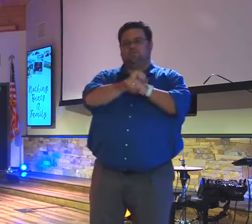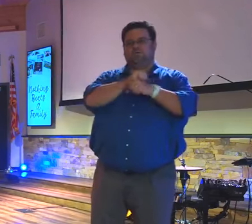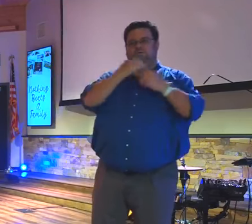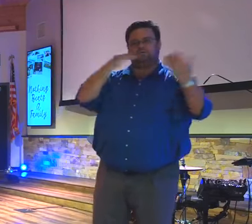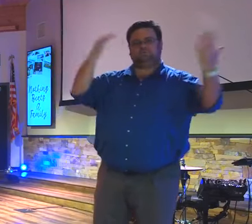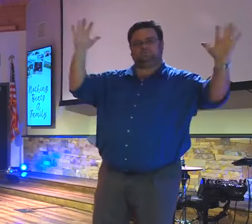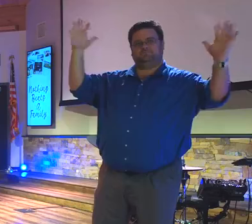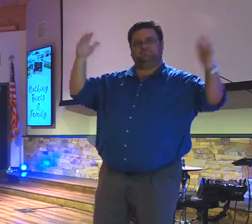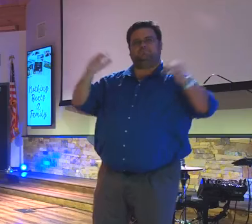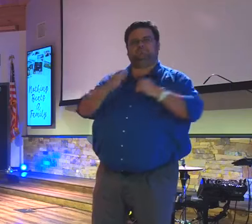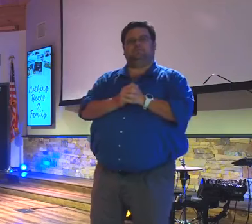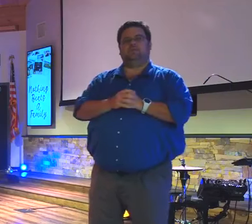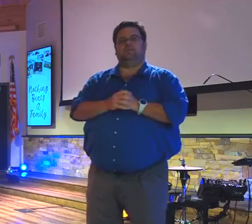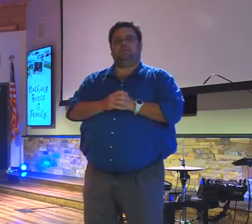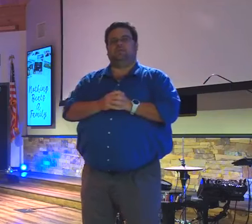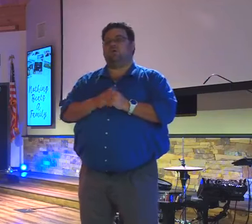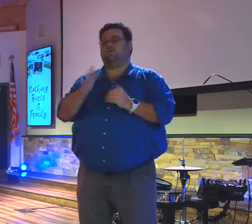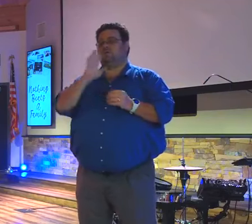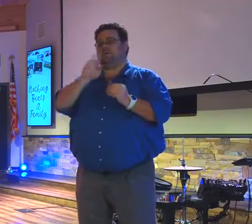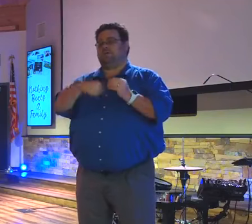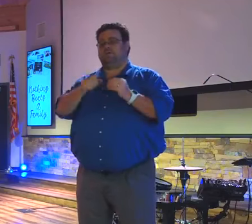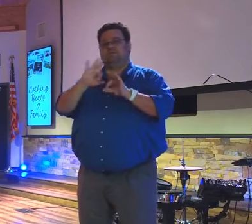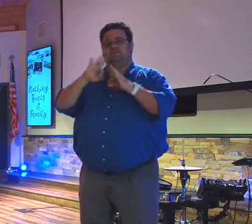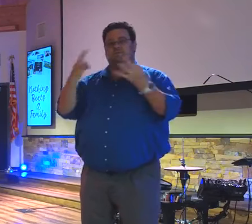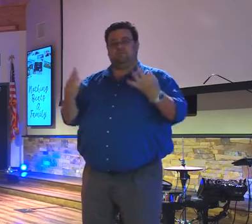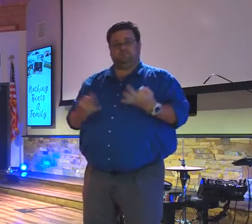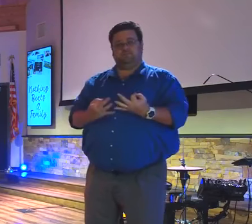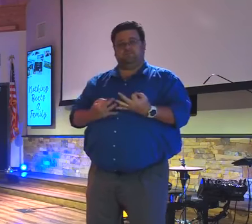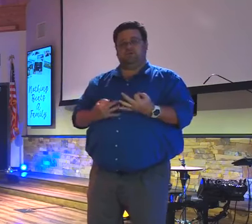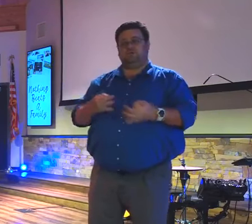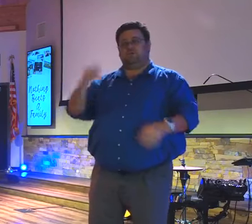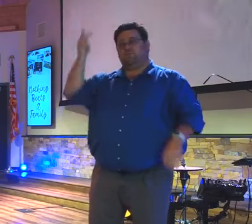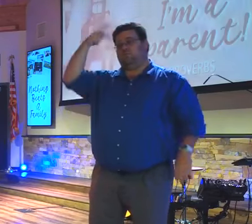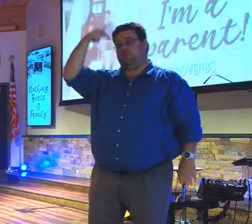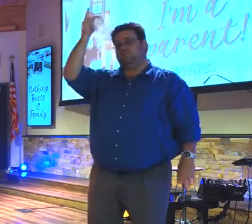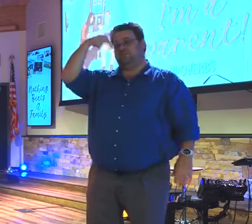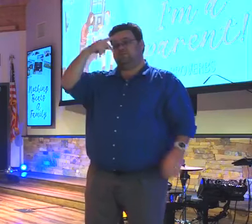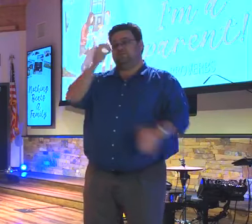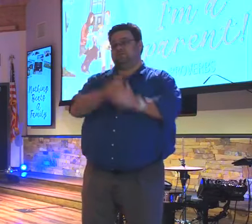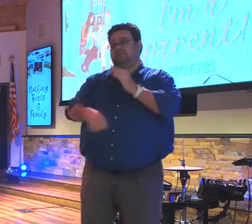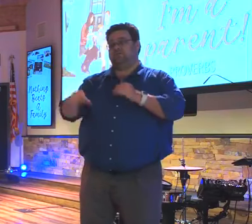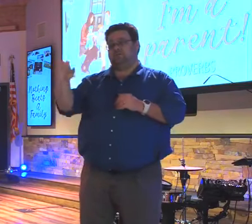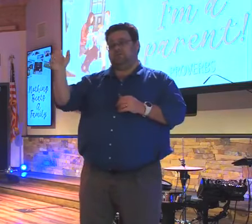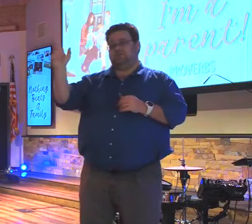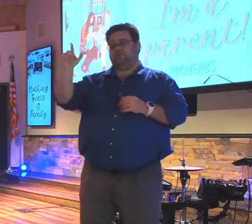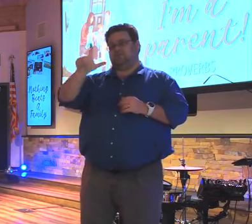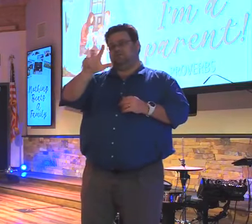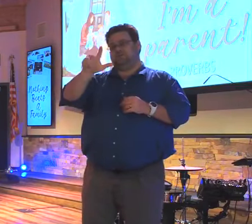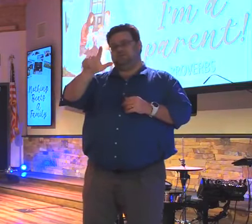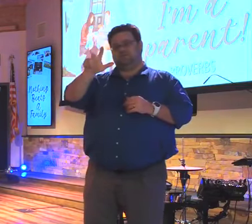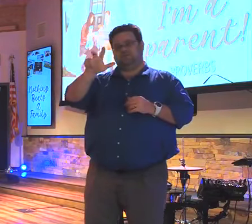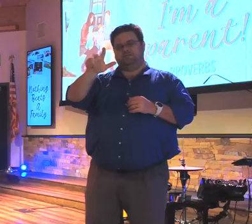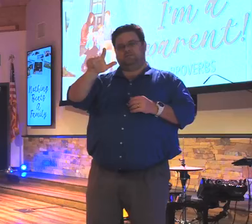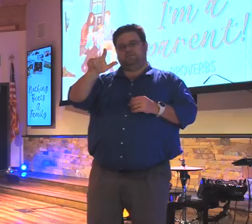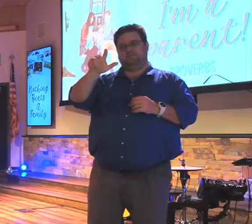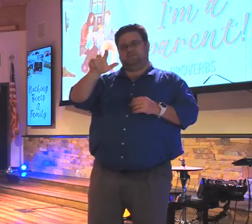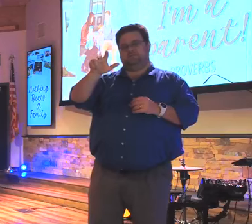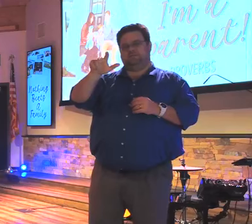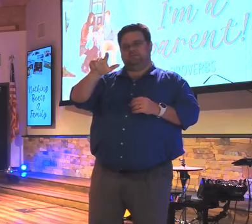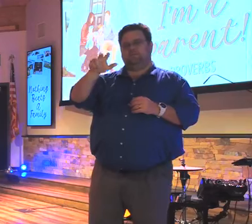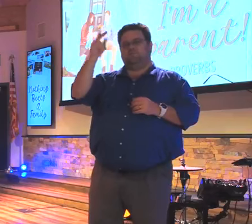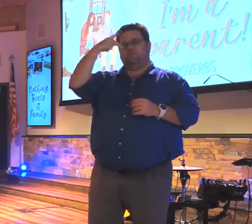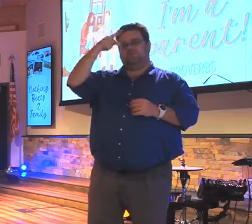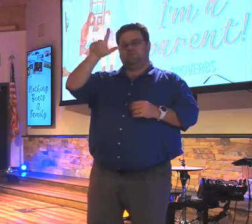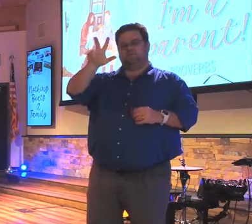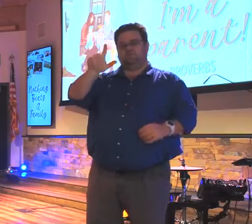We're going to continue our series on the family. So I want you to go to Proverbs chapter number 10. Actually, 23. I did that in the last service too.